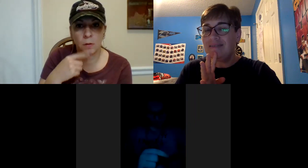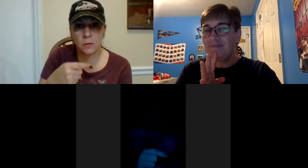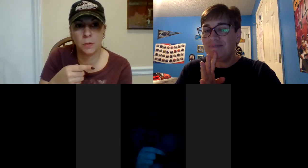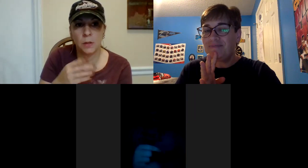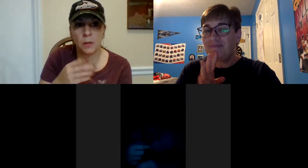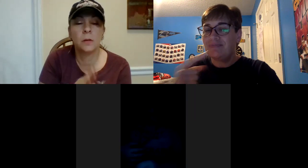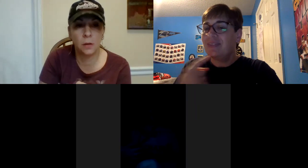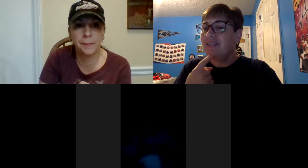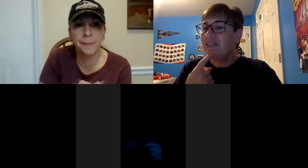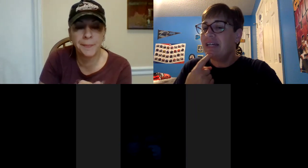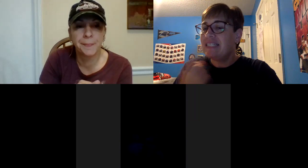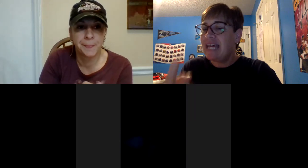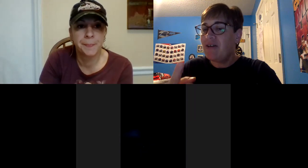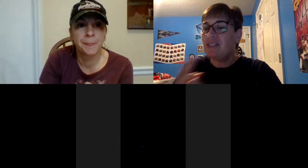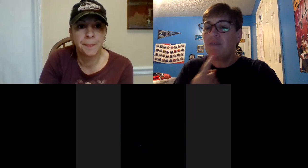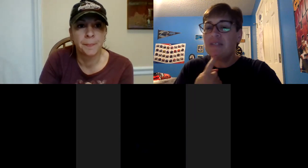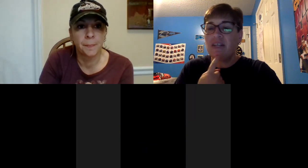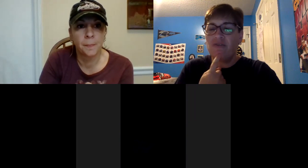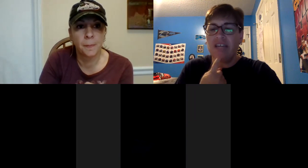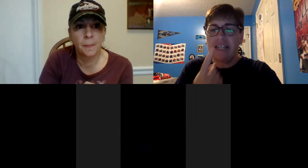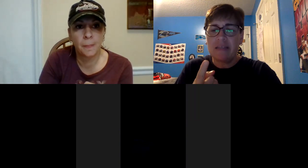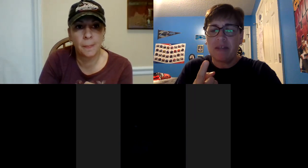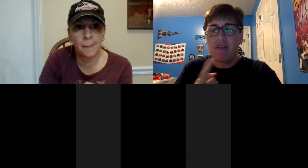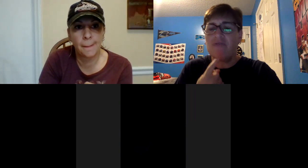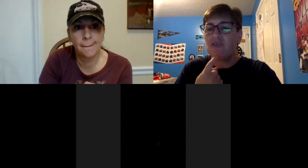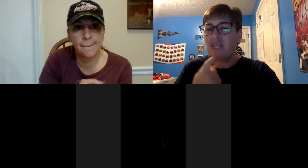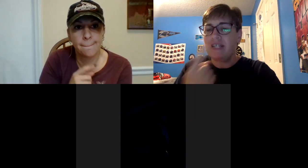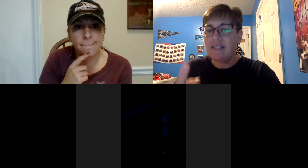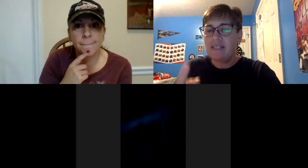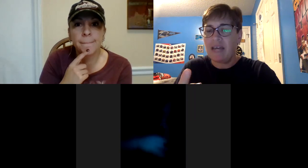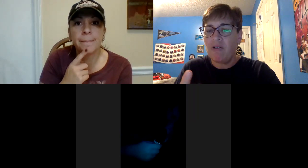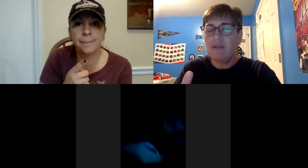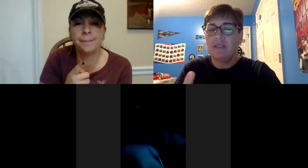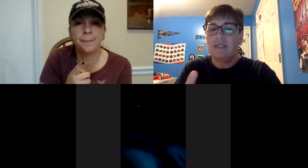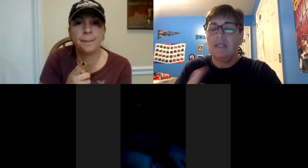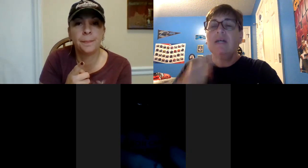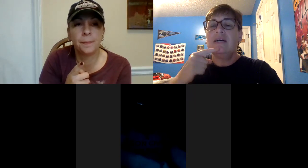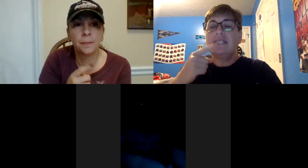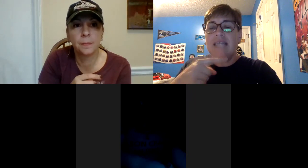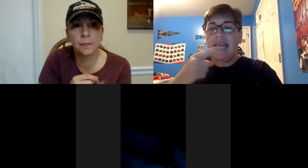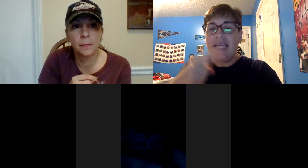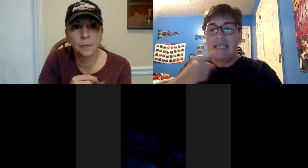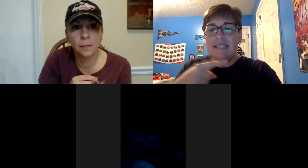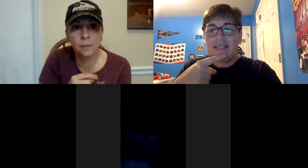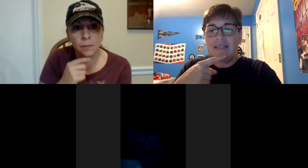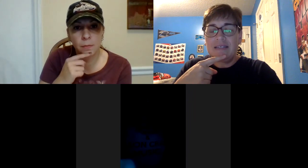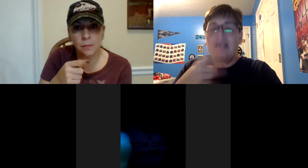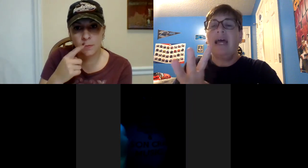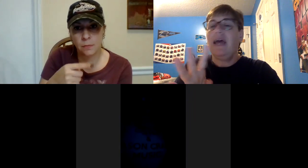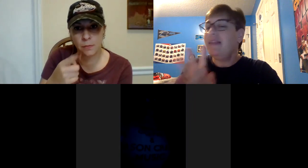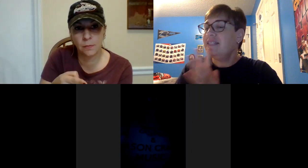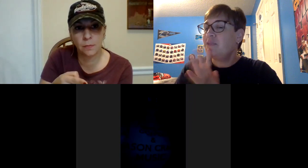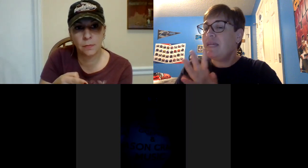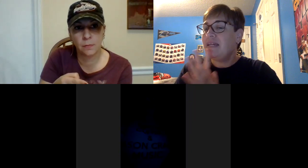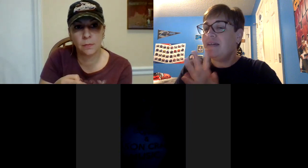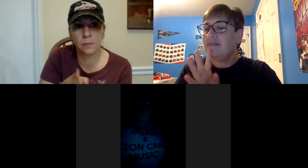speak. Right. So like tell, it's almost like you're flicking something off of your chin. Tell, say it,